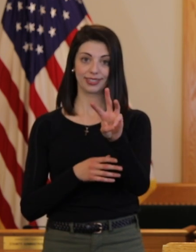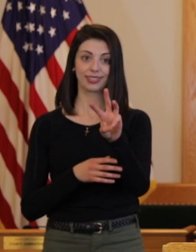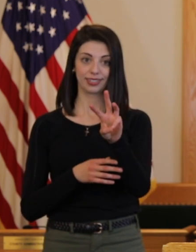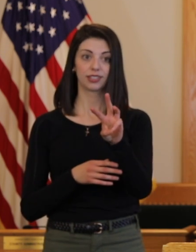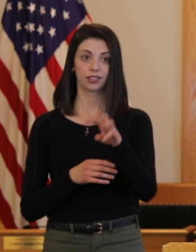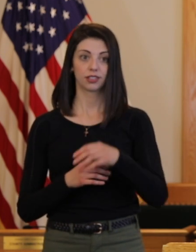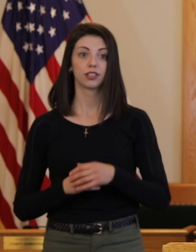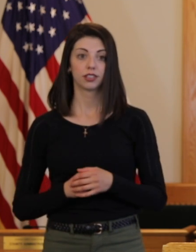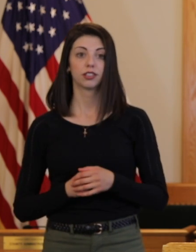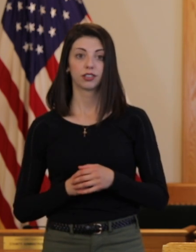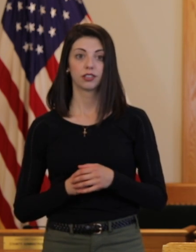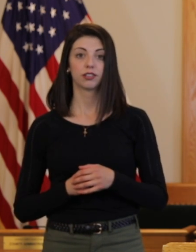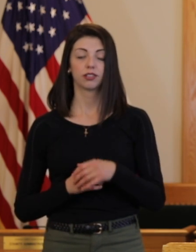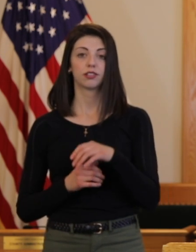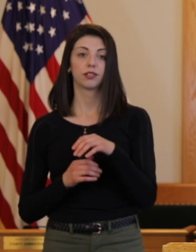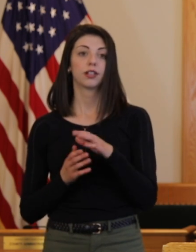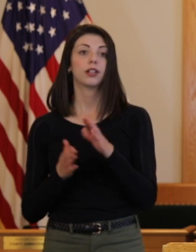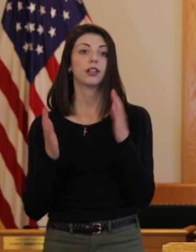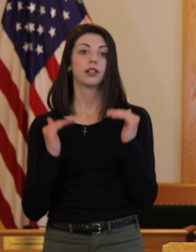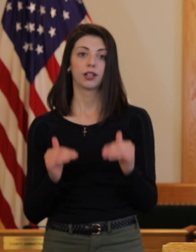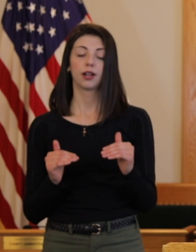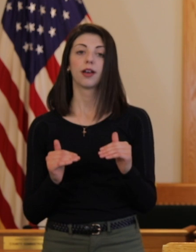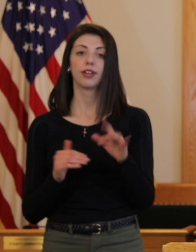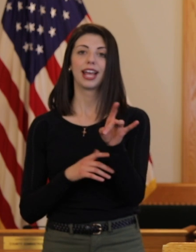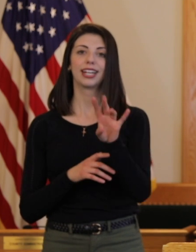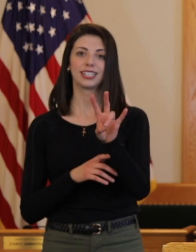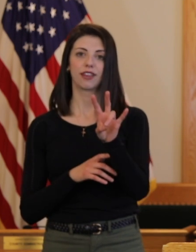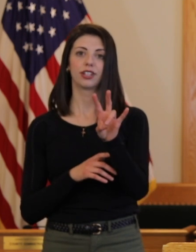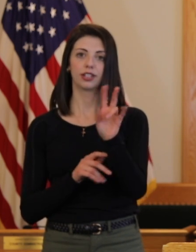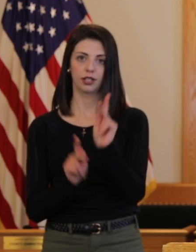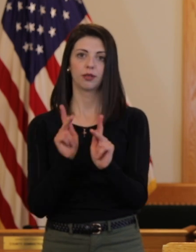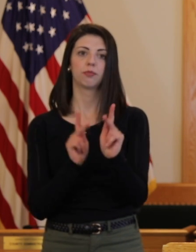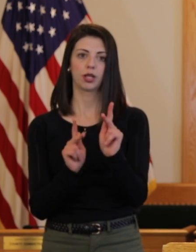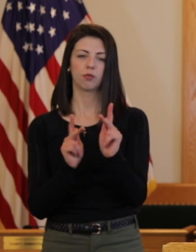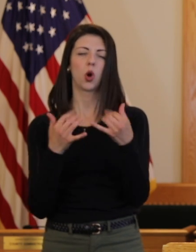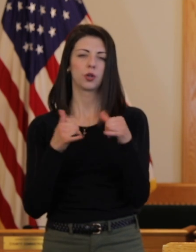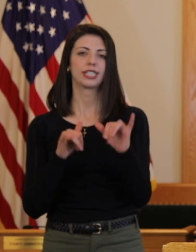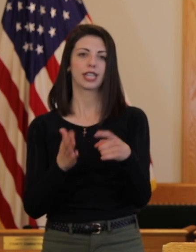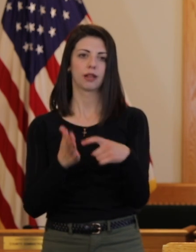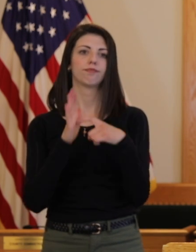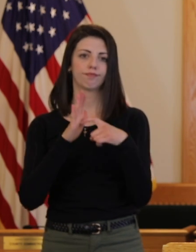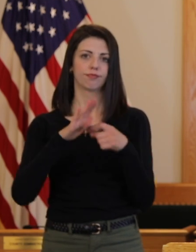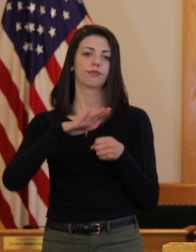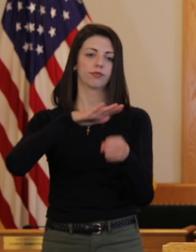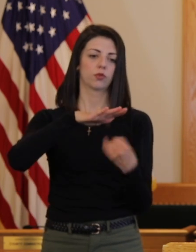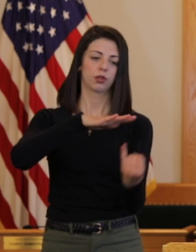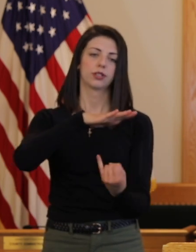3,206. That's negative test results, and we have 87 residents currently under